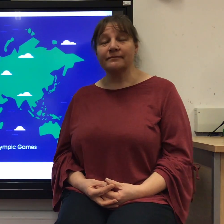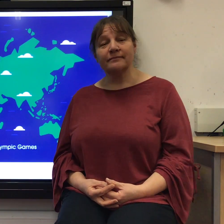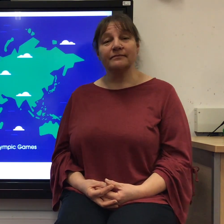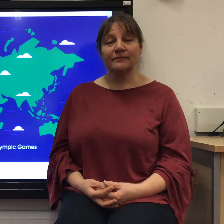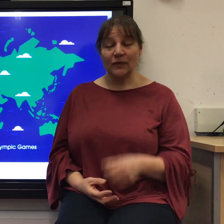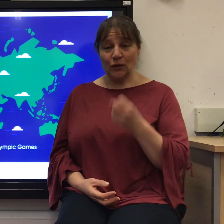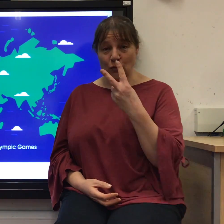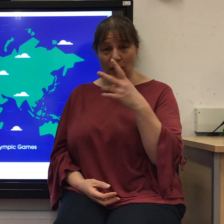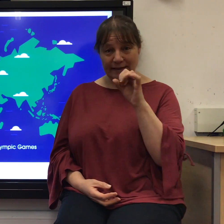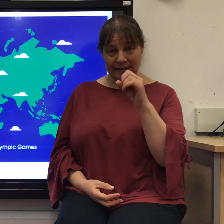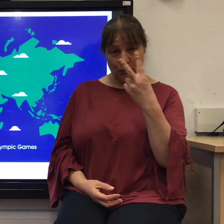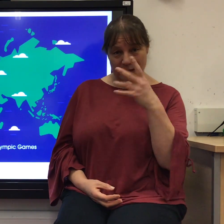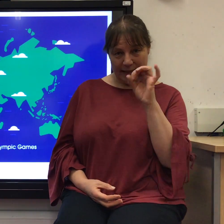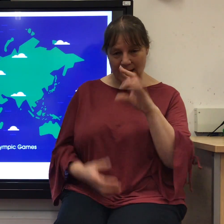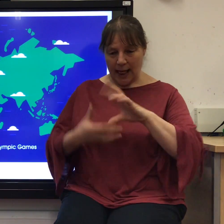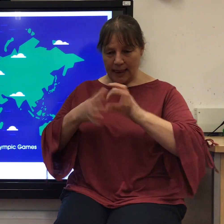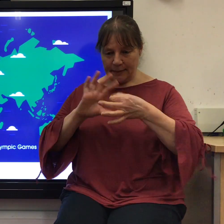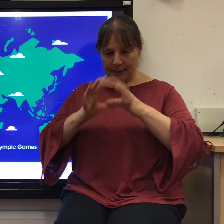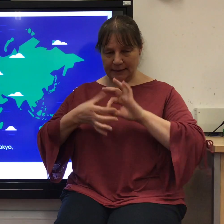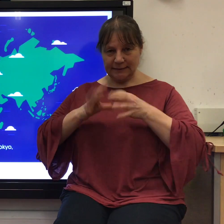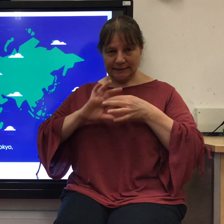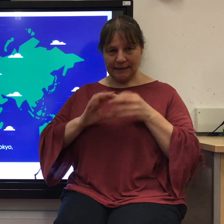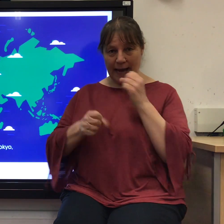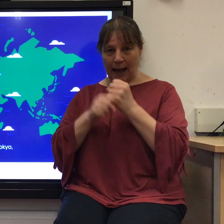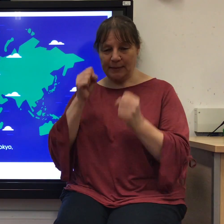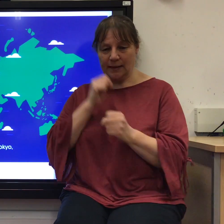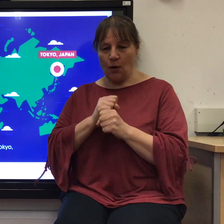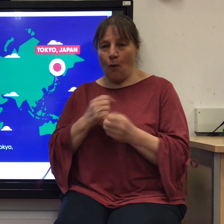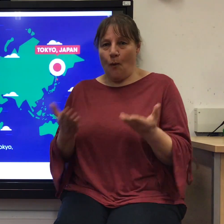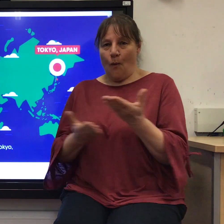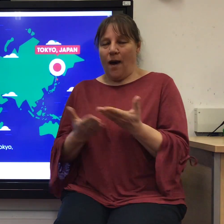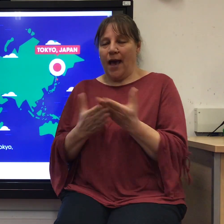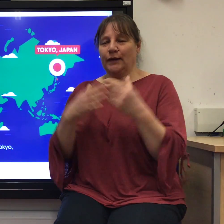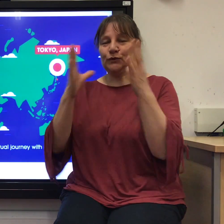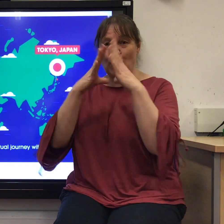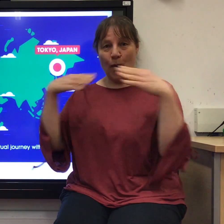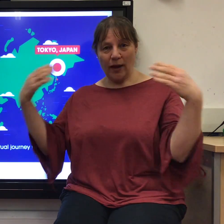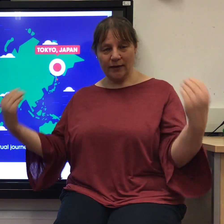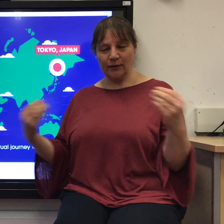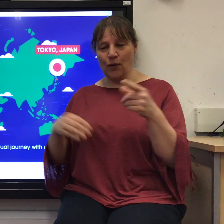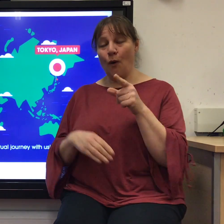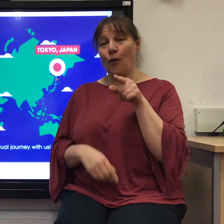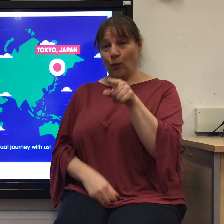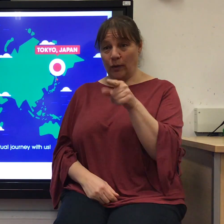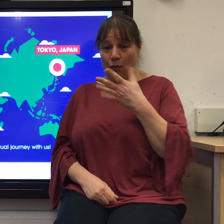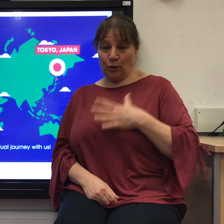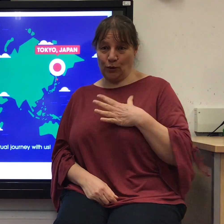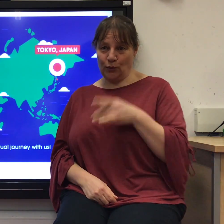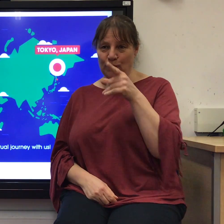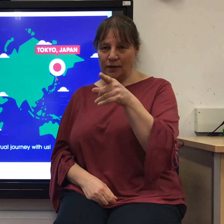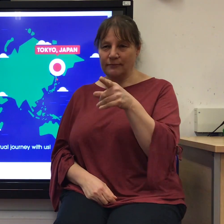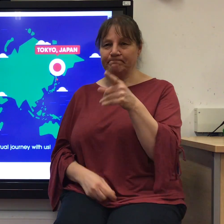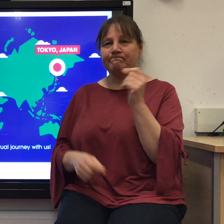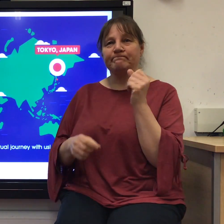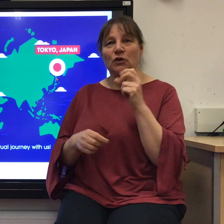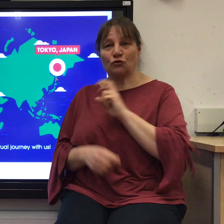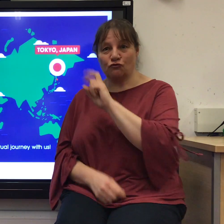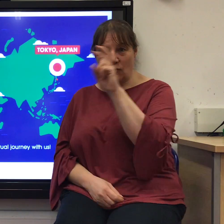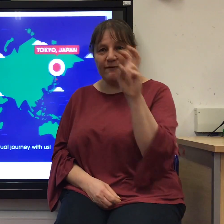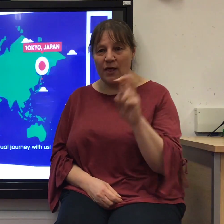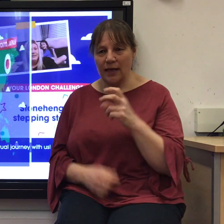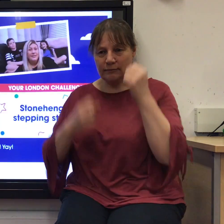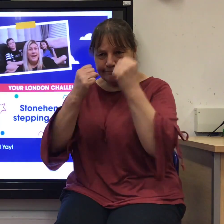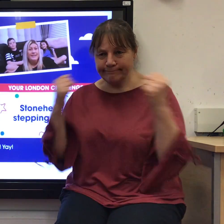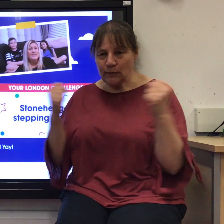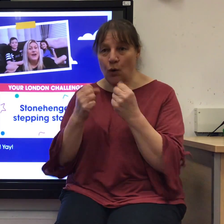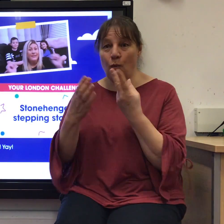The 2020 Olympic and Paralympic Games are being held in Tokyo, and we want you to make the virtual journey with